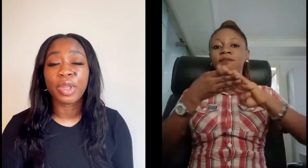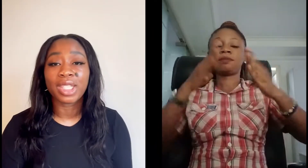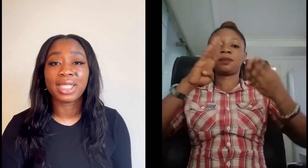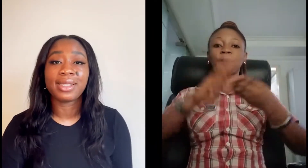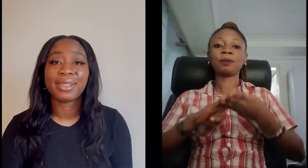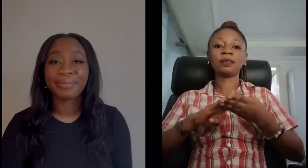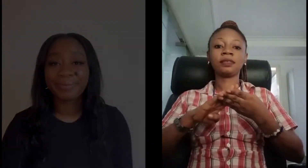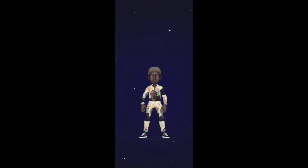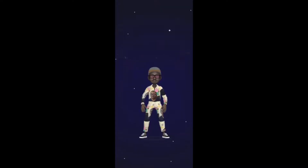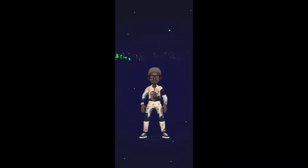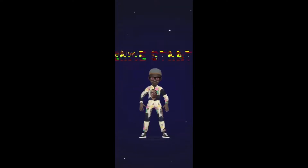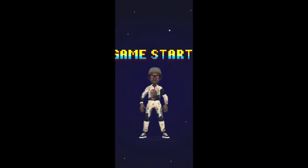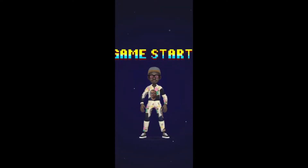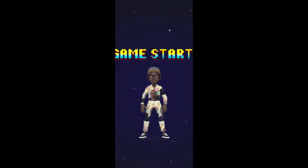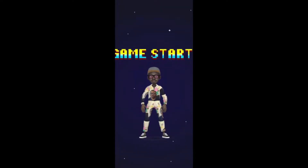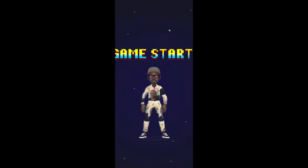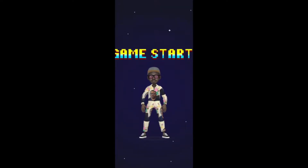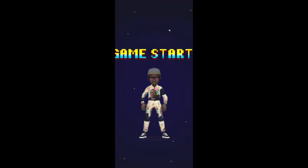deaf communities.